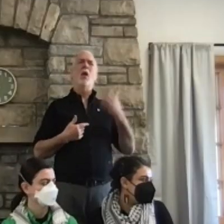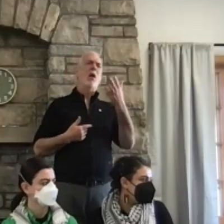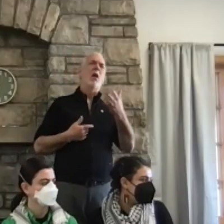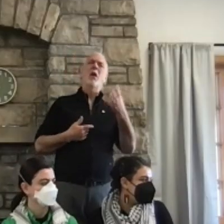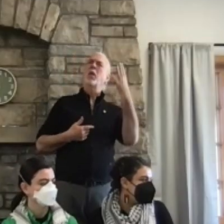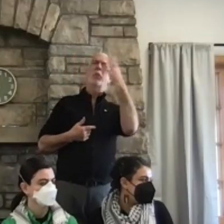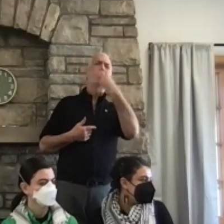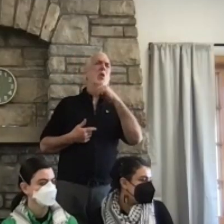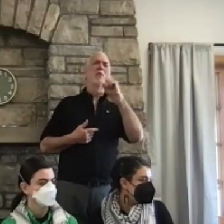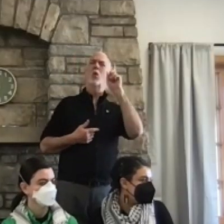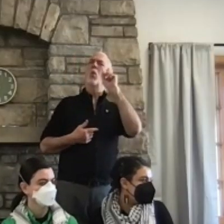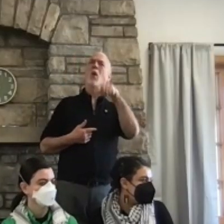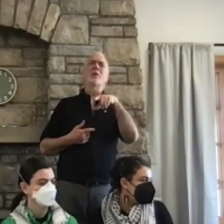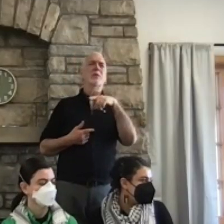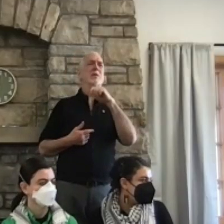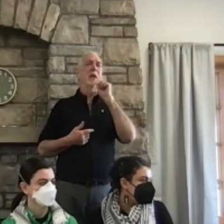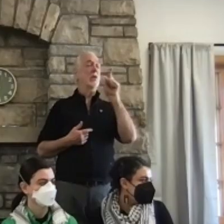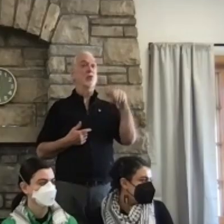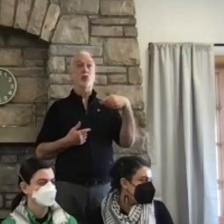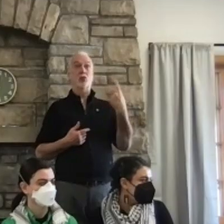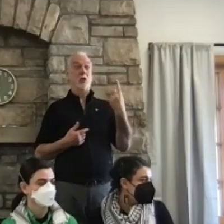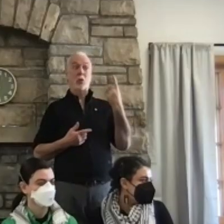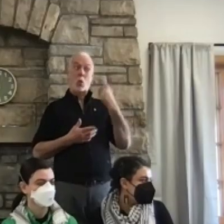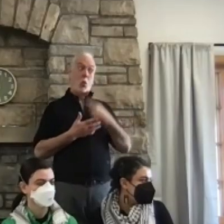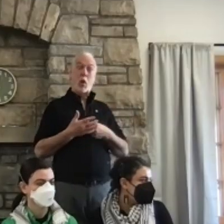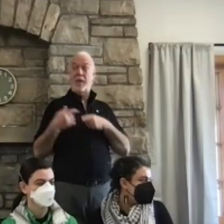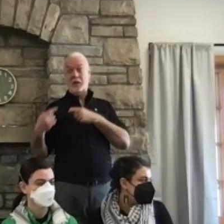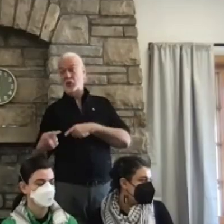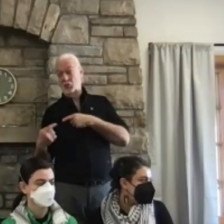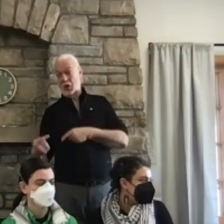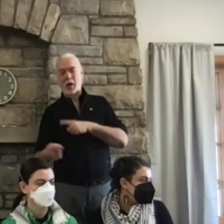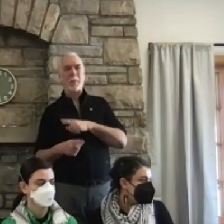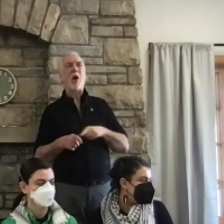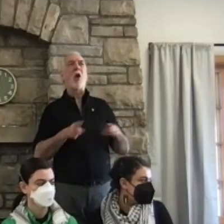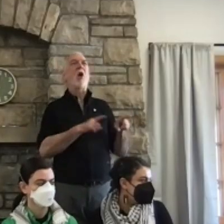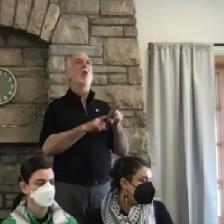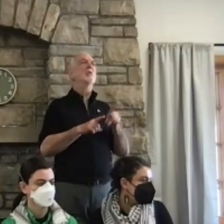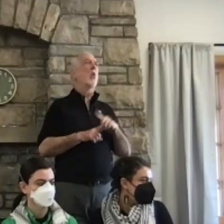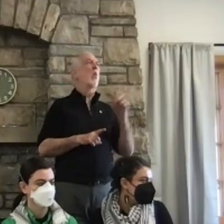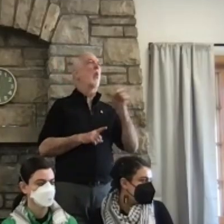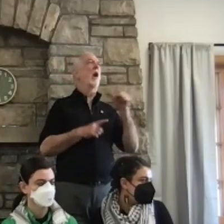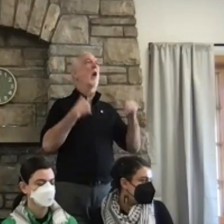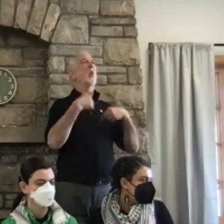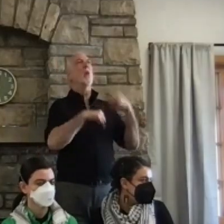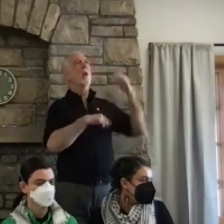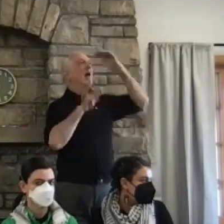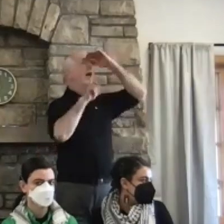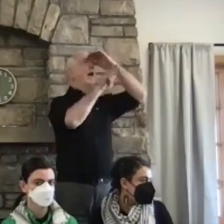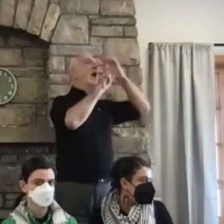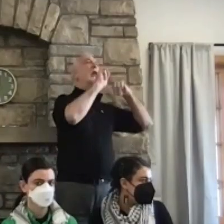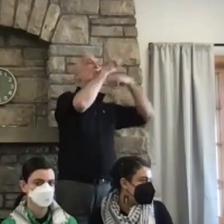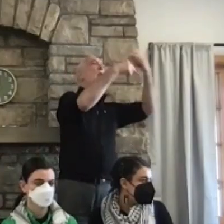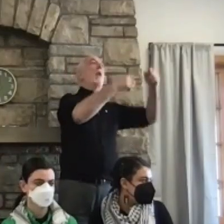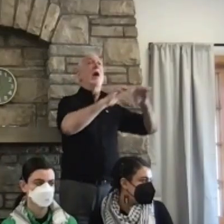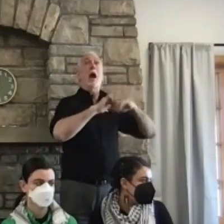question. It's not just about what the struggles are, but also where we are going and how do we